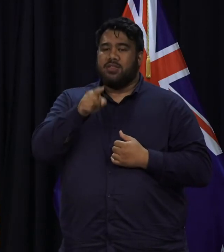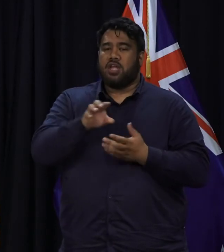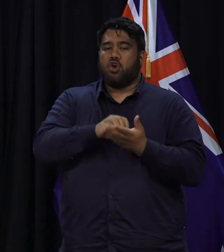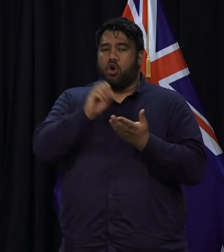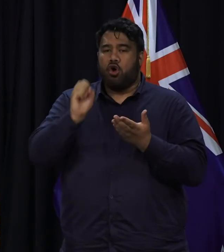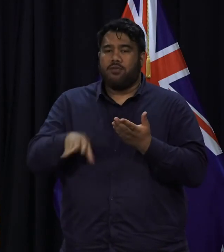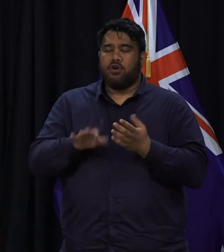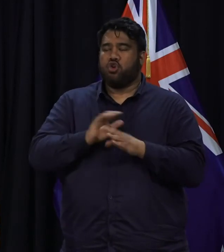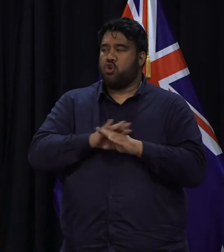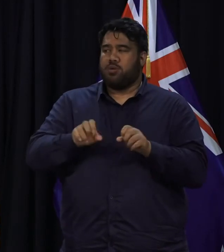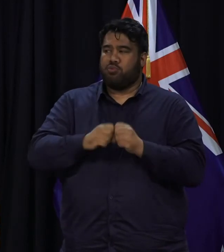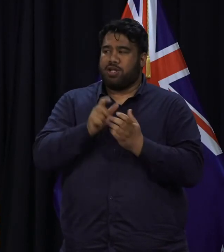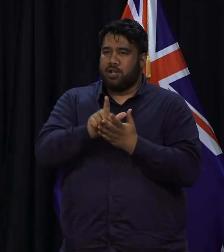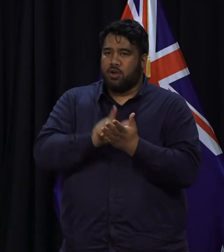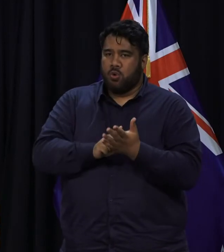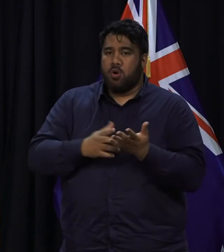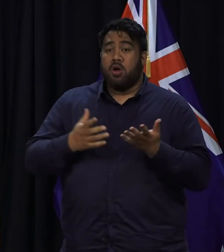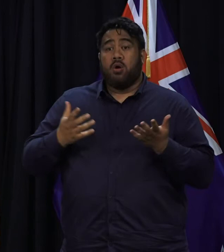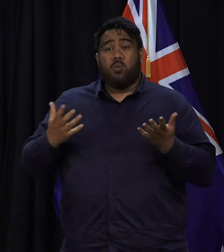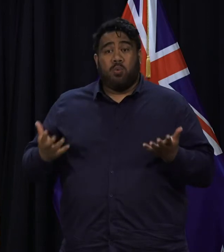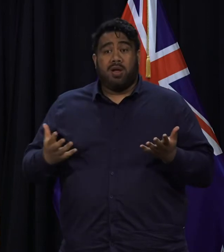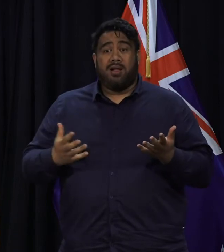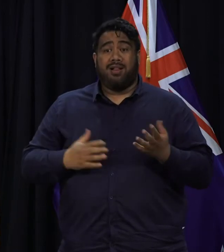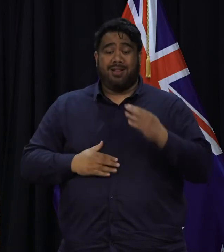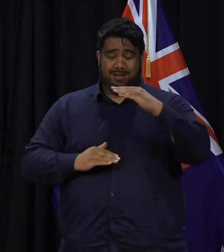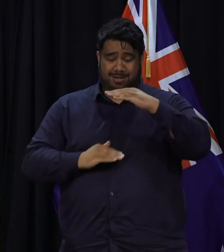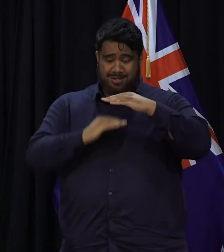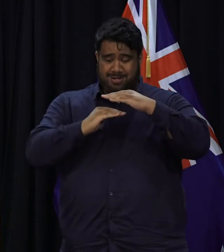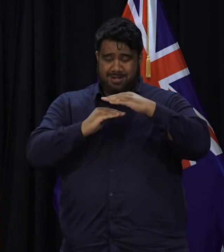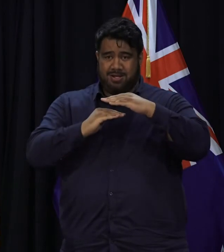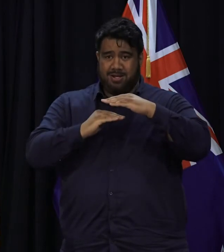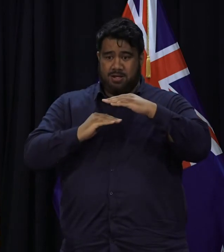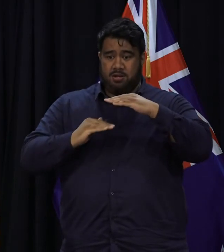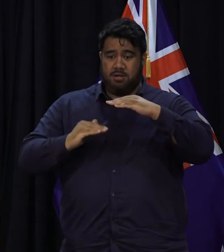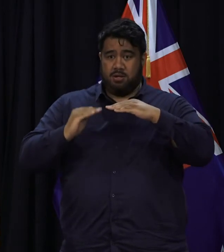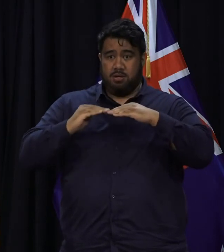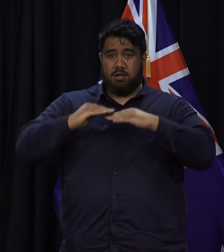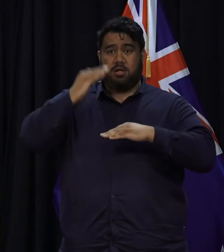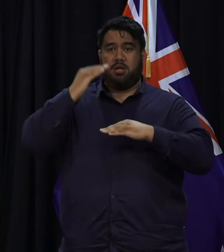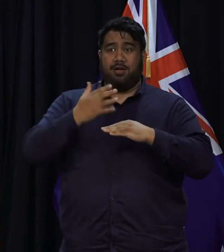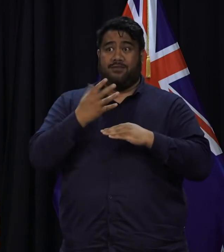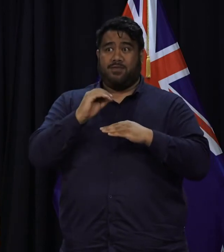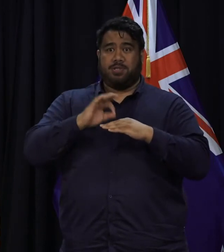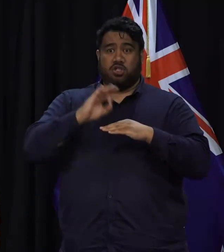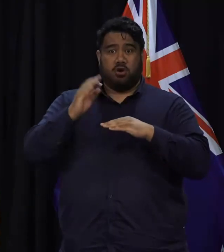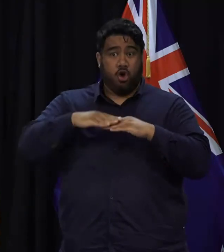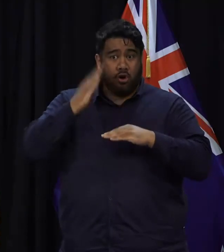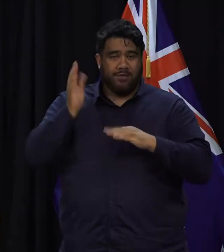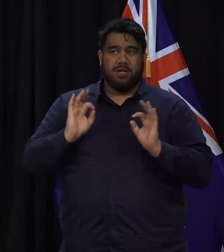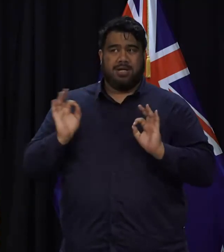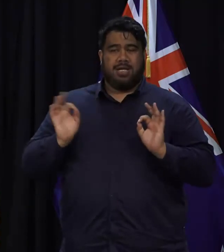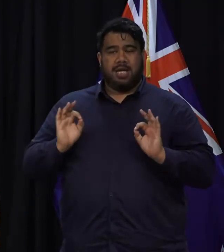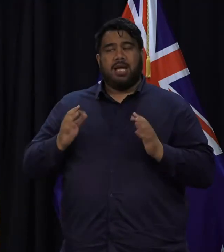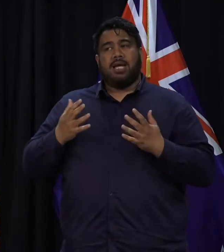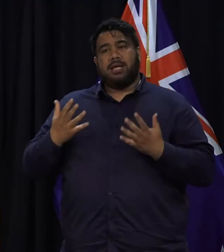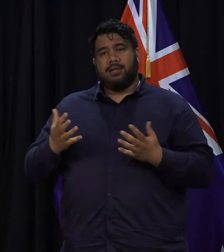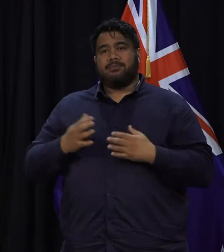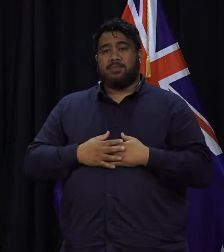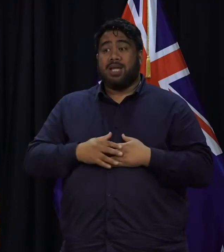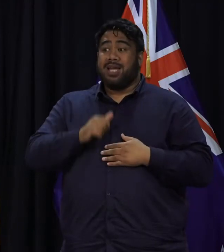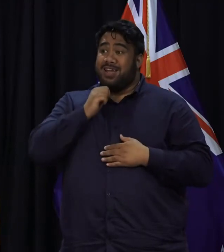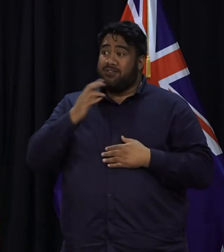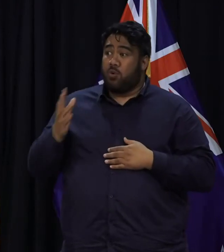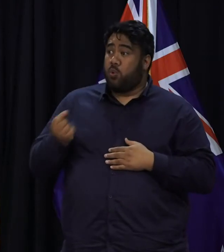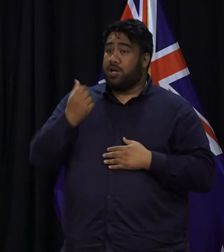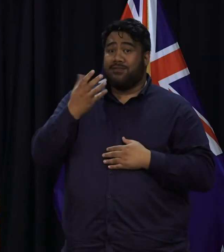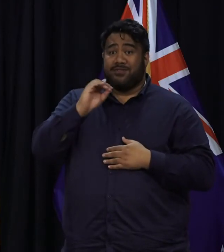And so it hasn't tipped the balance in terms of what we as a government will do. We gave our commitment to New Zealanders. If it won the majority, we